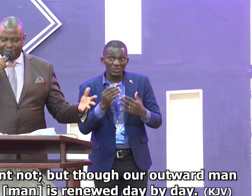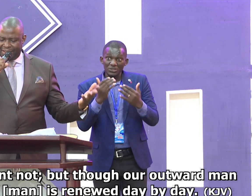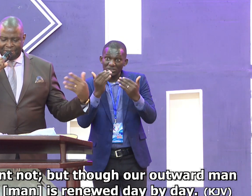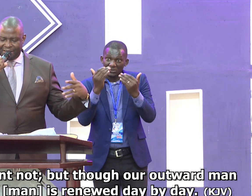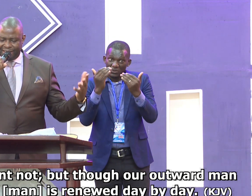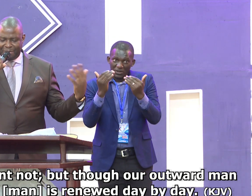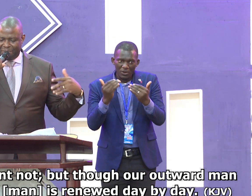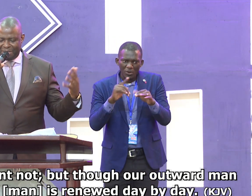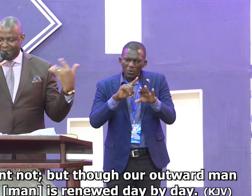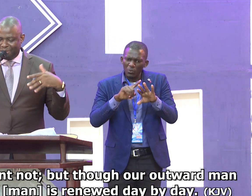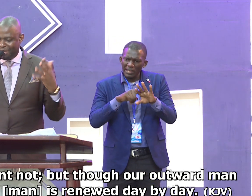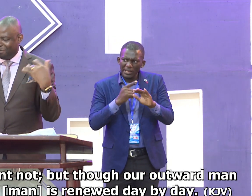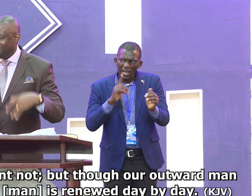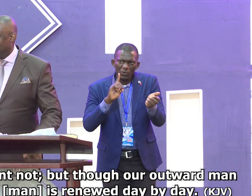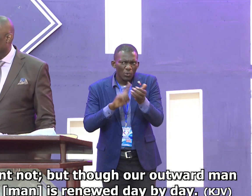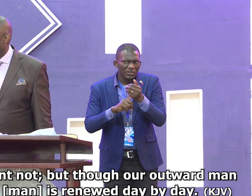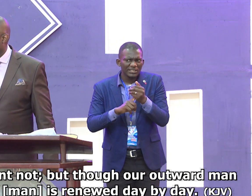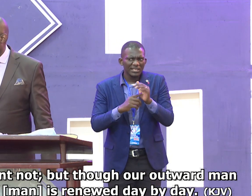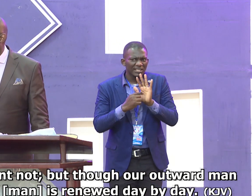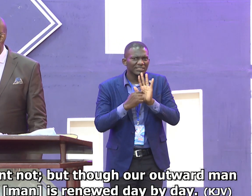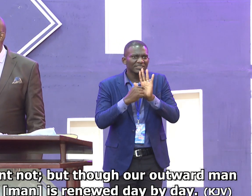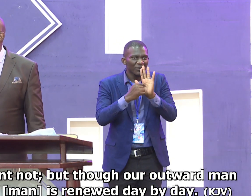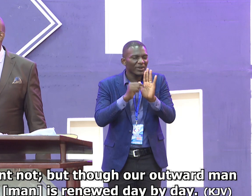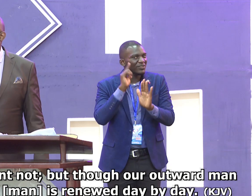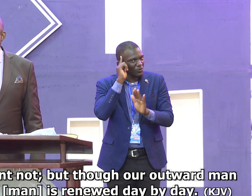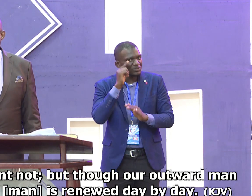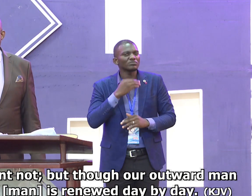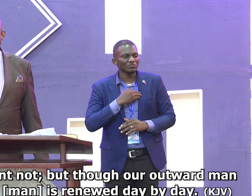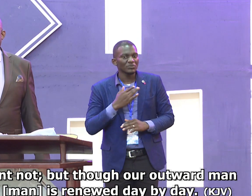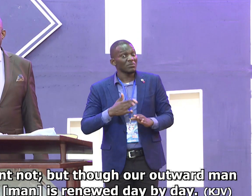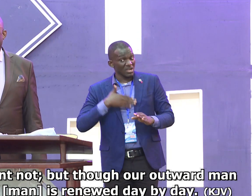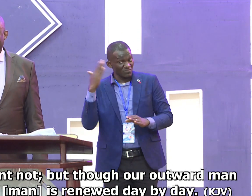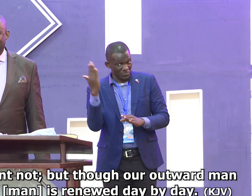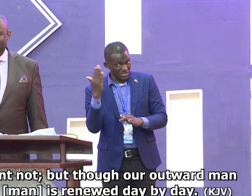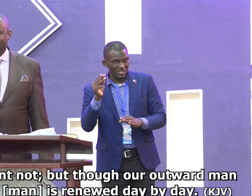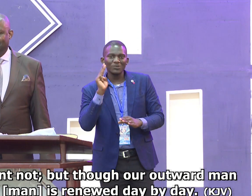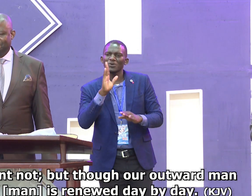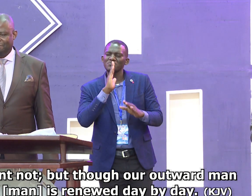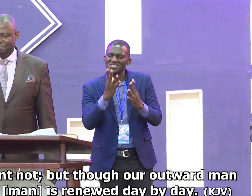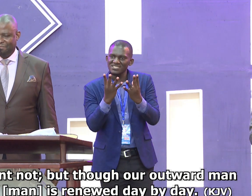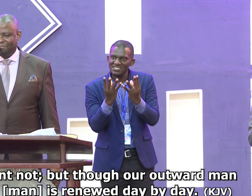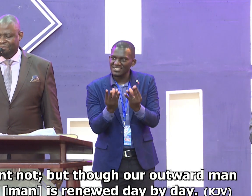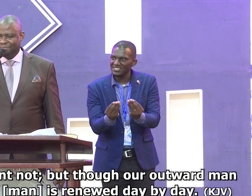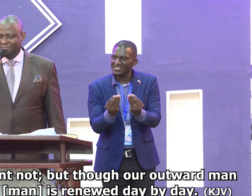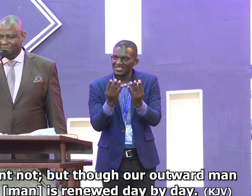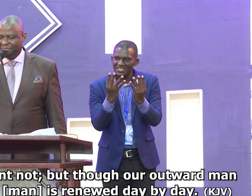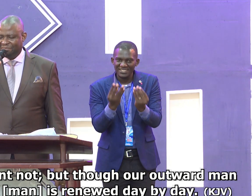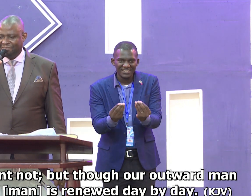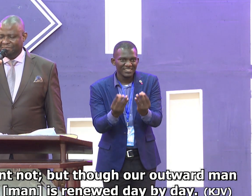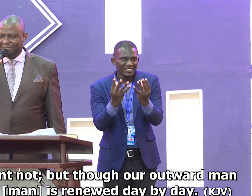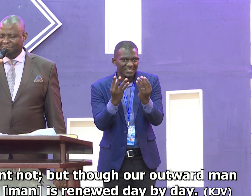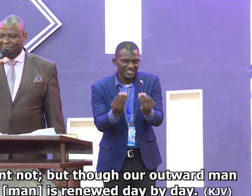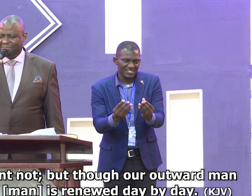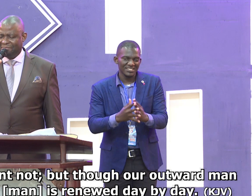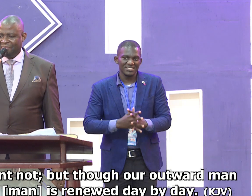that analogy, I felt like my preaching today will be easier. Era byatuwadde ekyo ekyokulabirako n'empulira ddala nti okubulira kwange okolwa